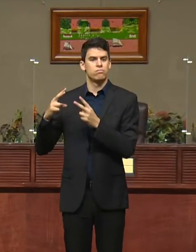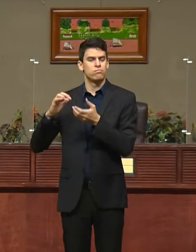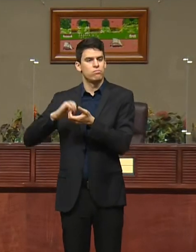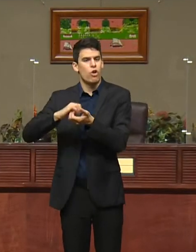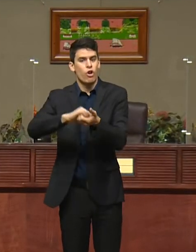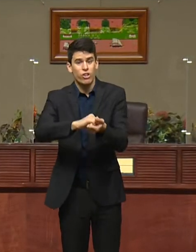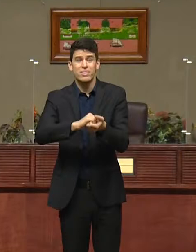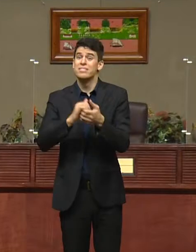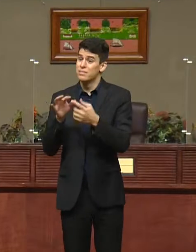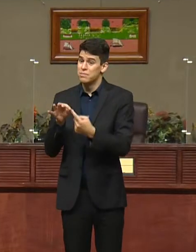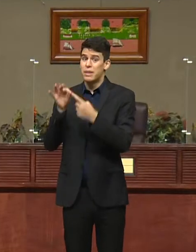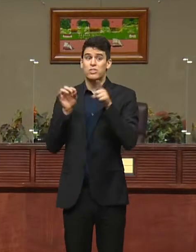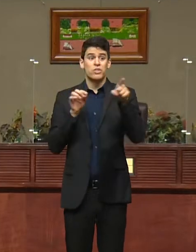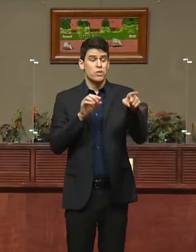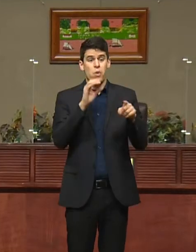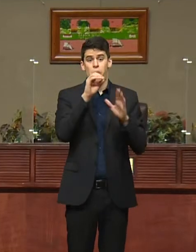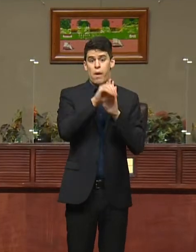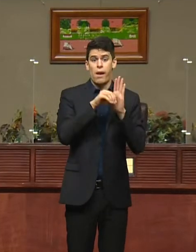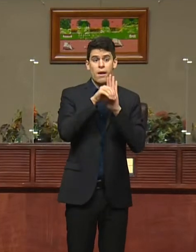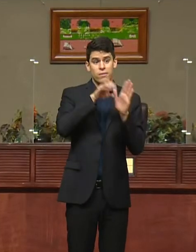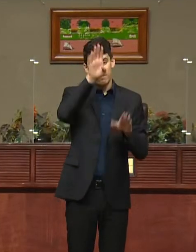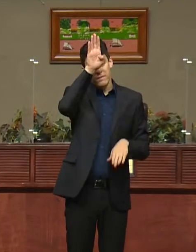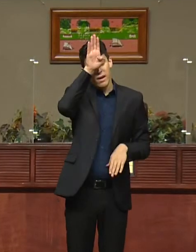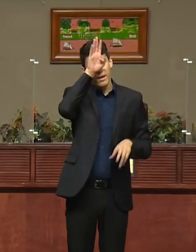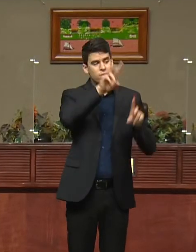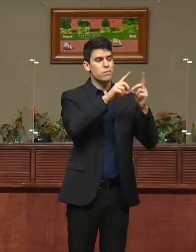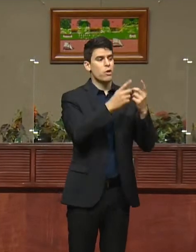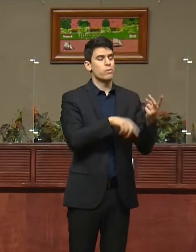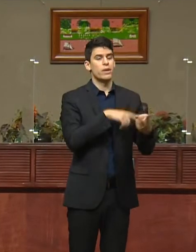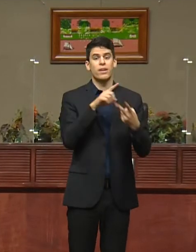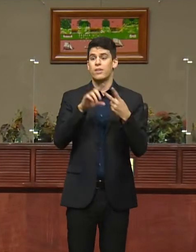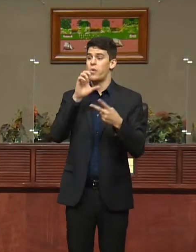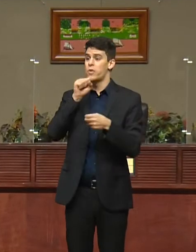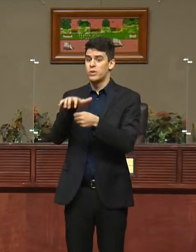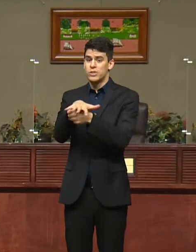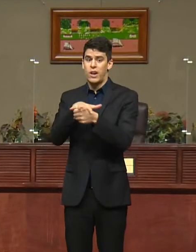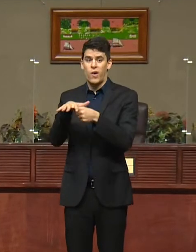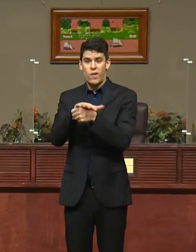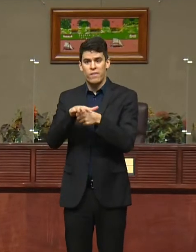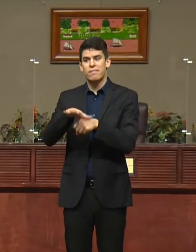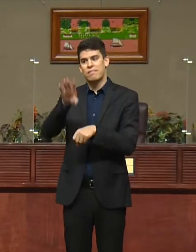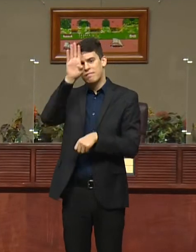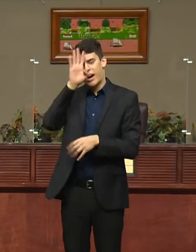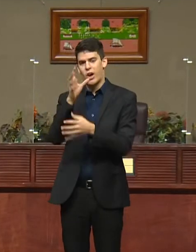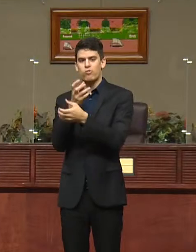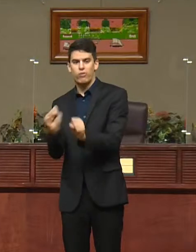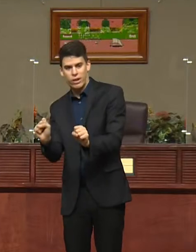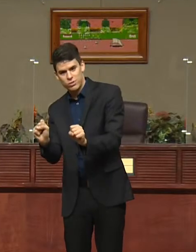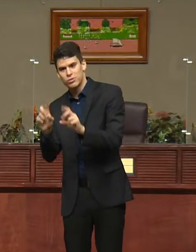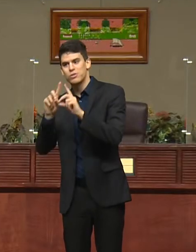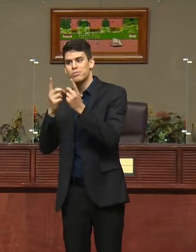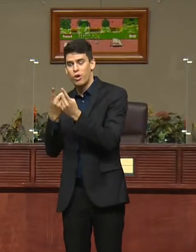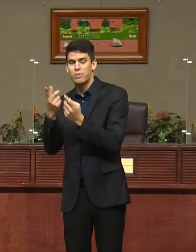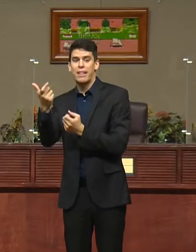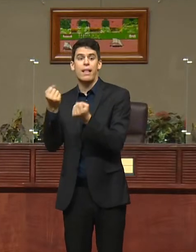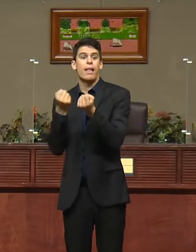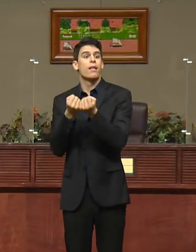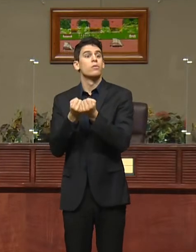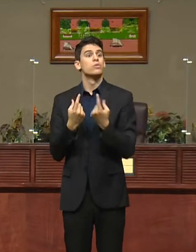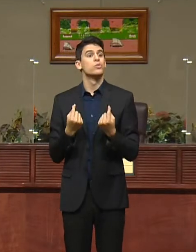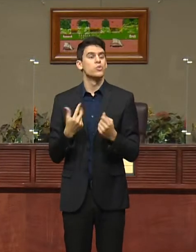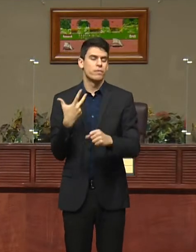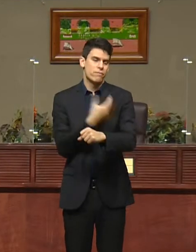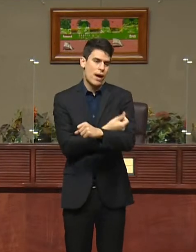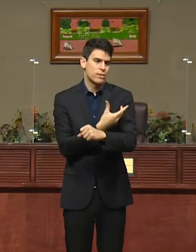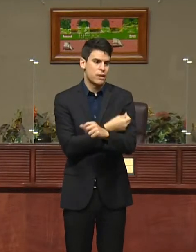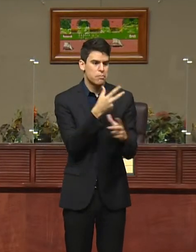Fire Department and the Orange County Fire and Rescue Department, who are also helping to vaccinate. So that gave us